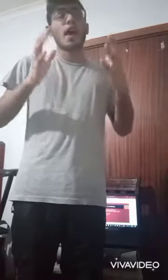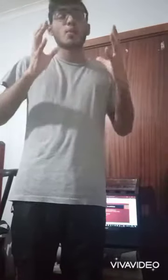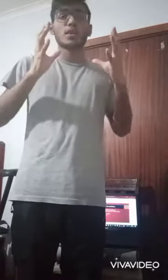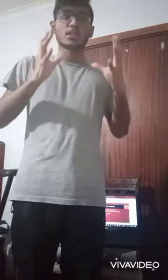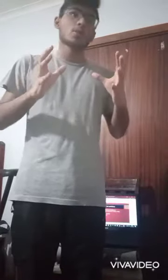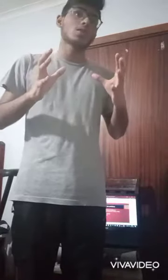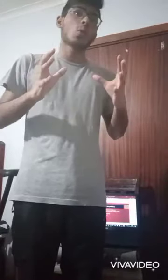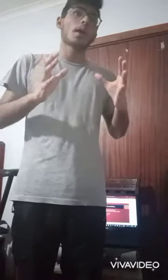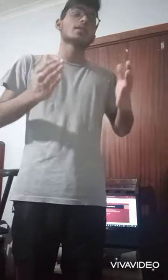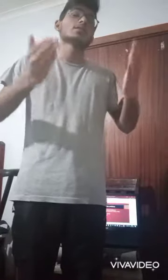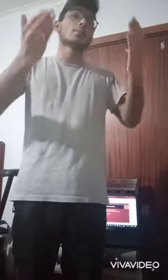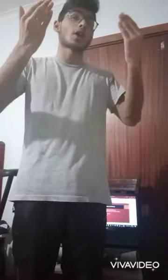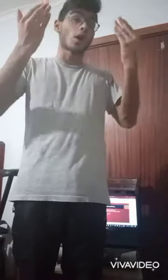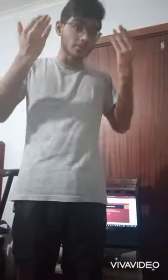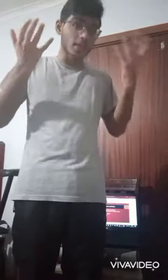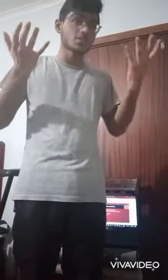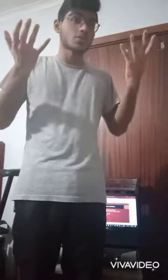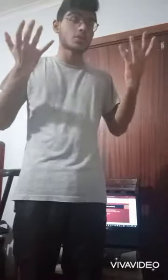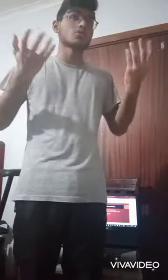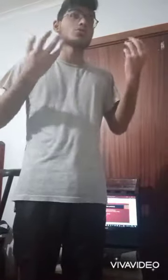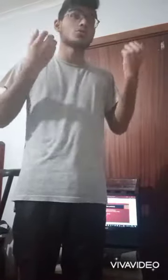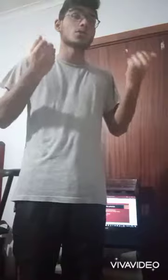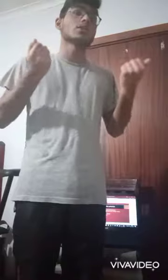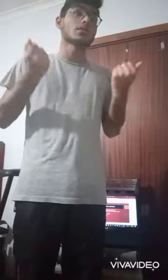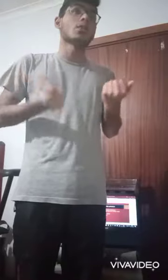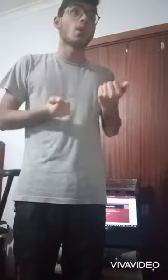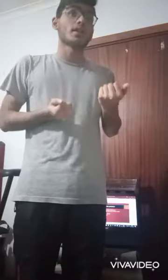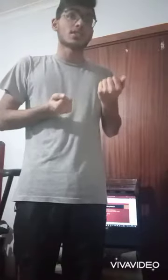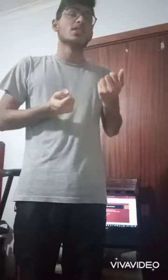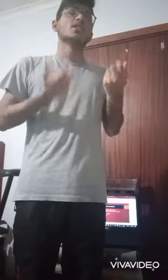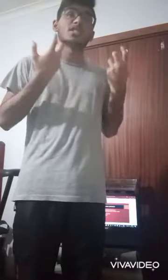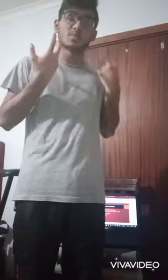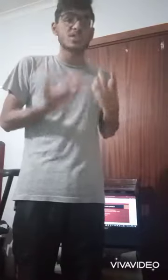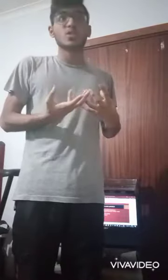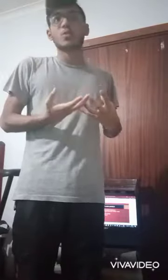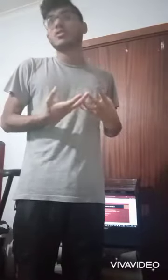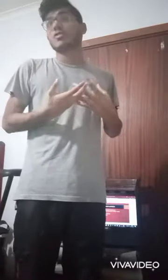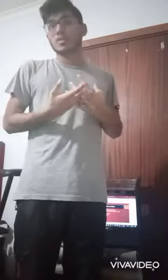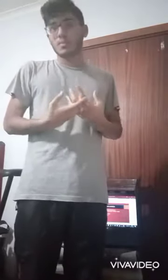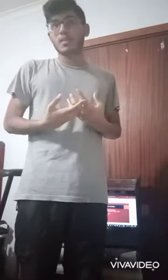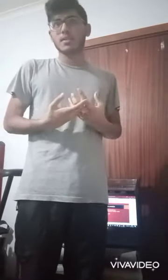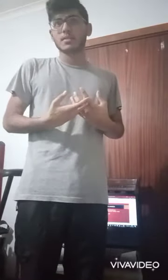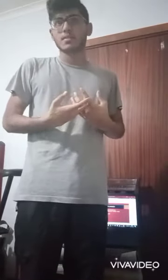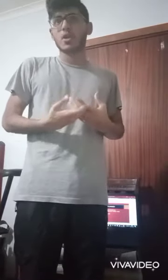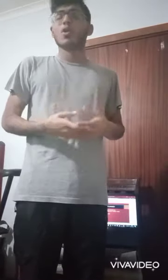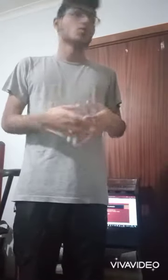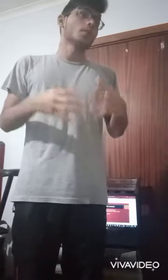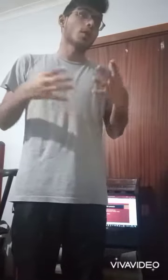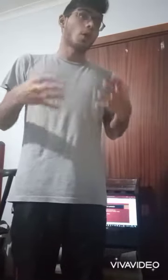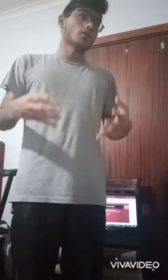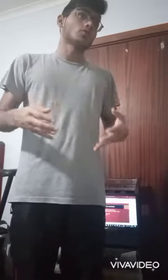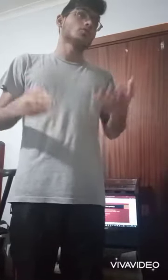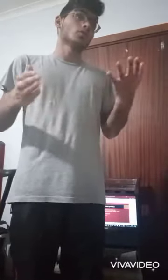we can spread awareness about how dangerous it is to drink river water, especially when it's contaminated. You may also join